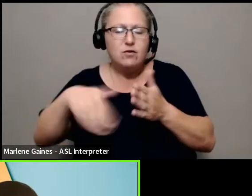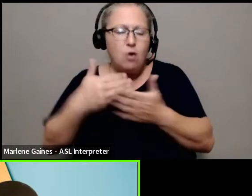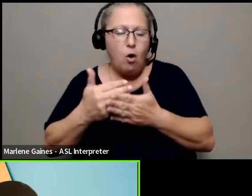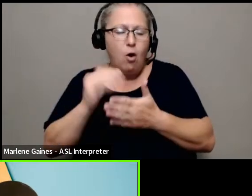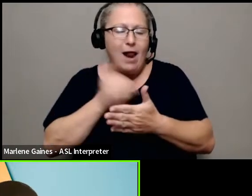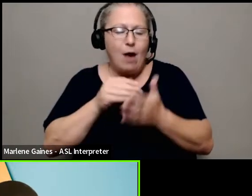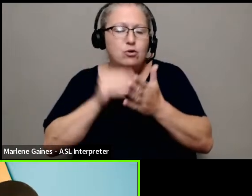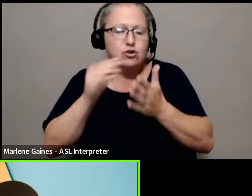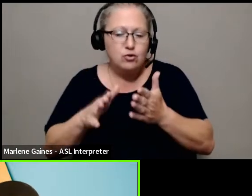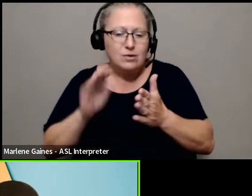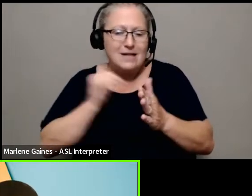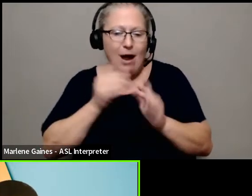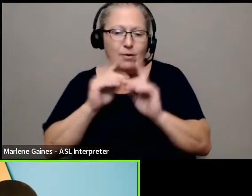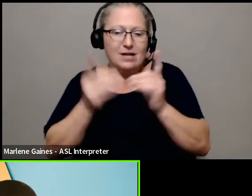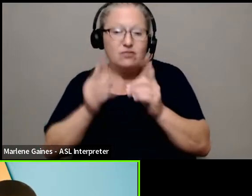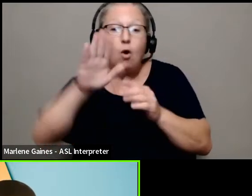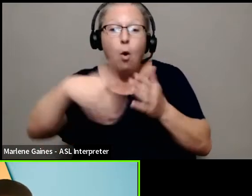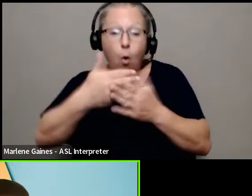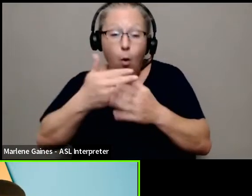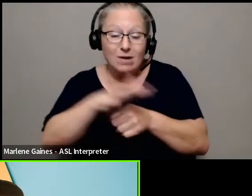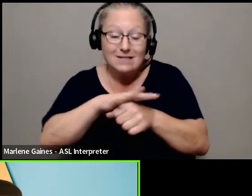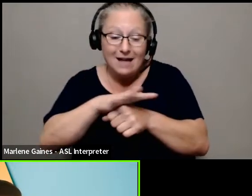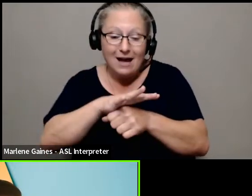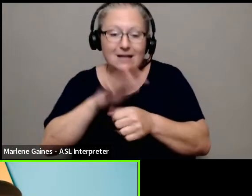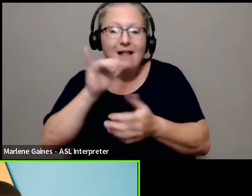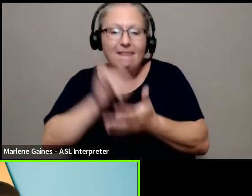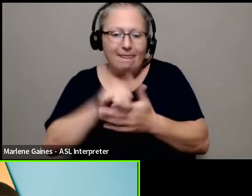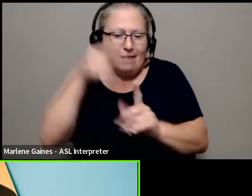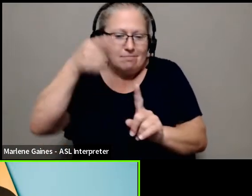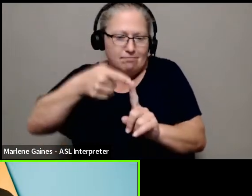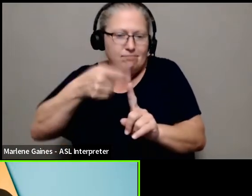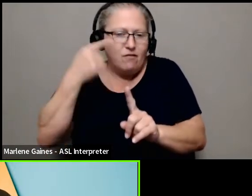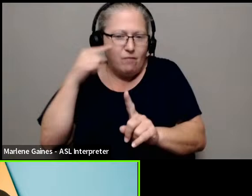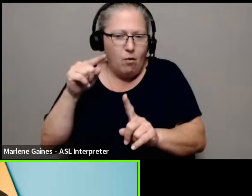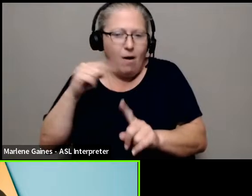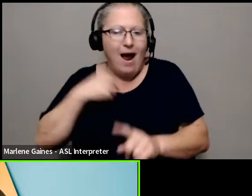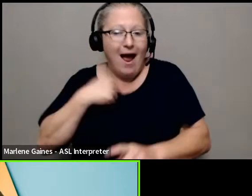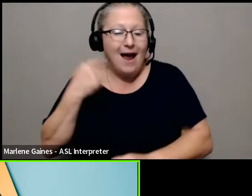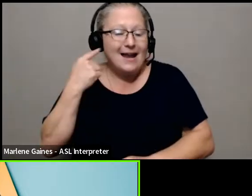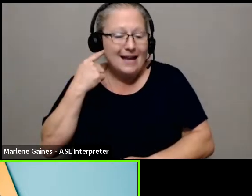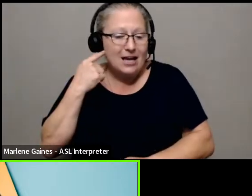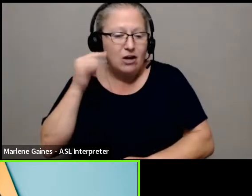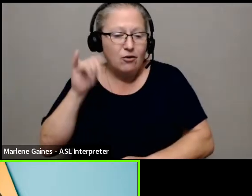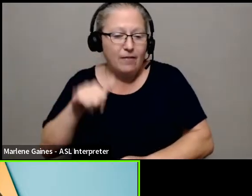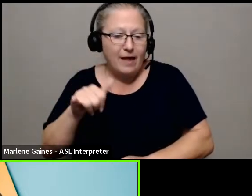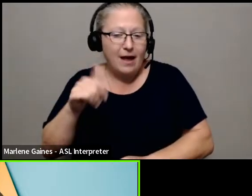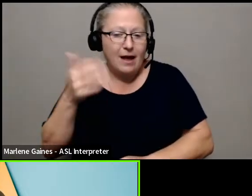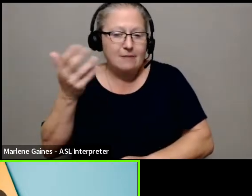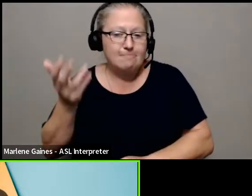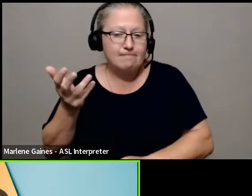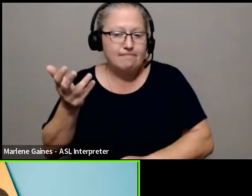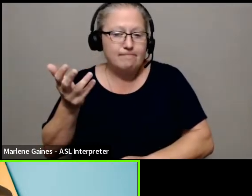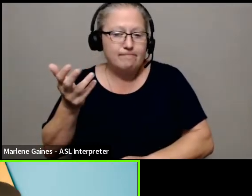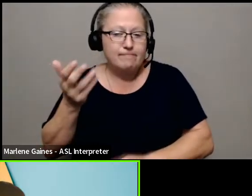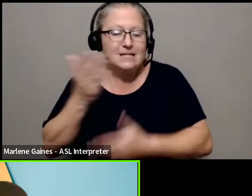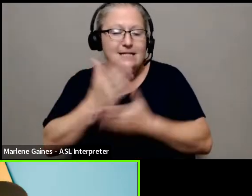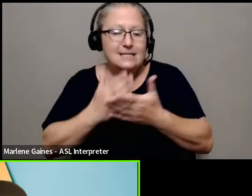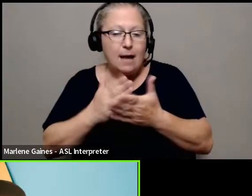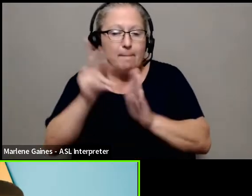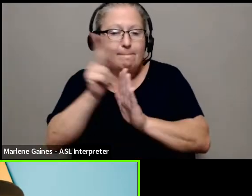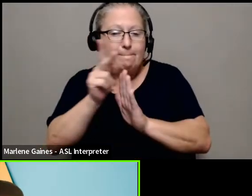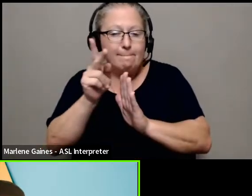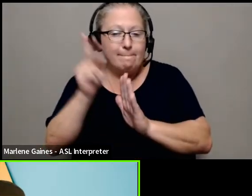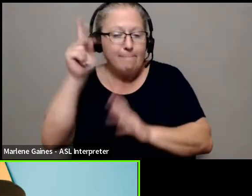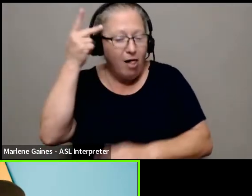district at all sites. And this is what it's about. I hear that there's some politics